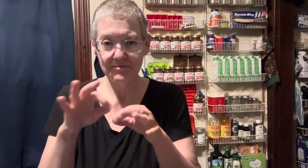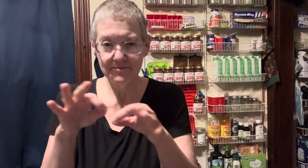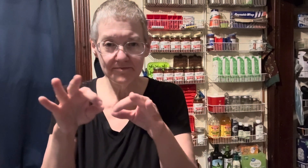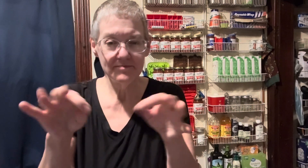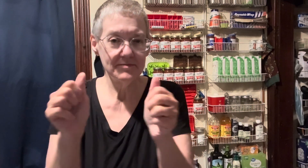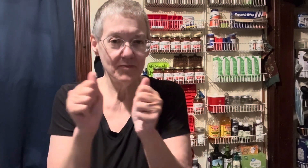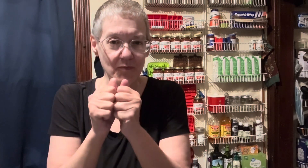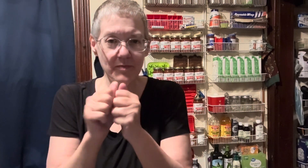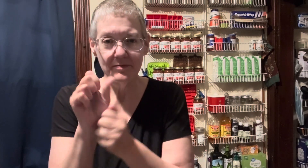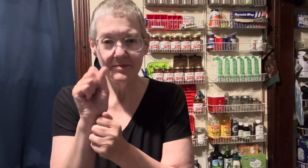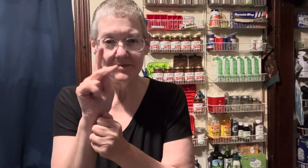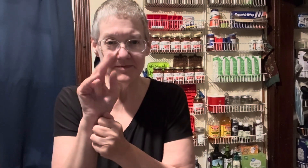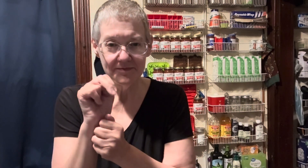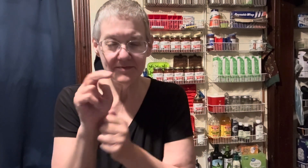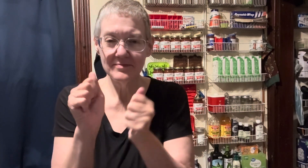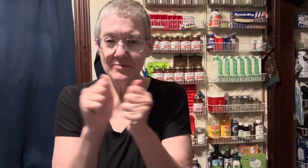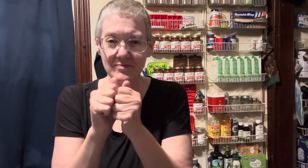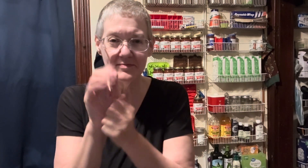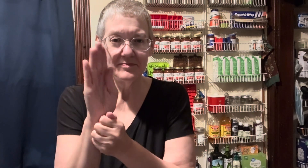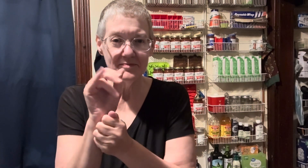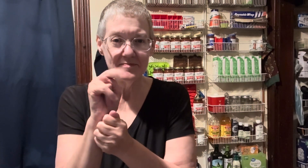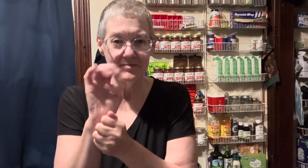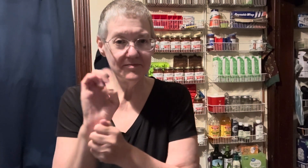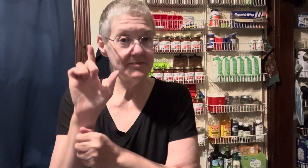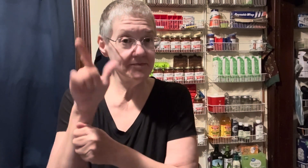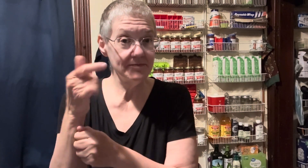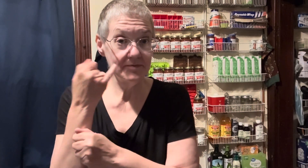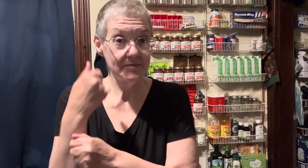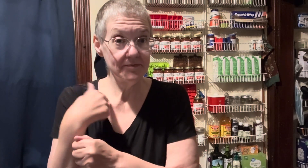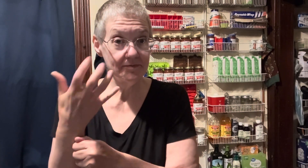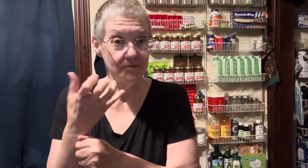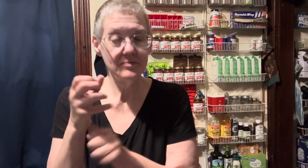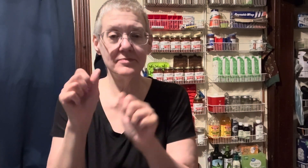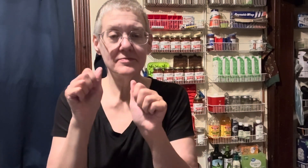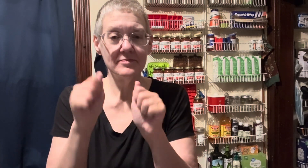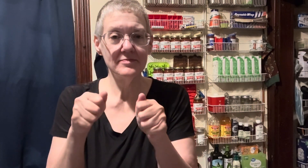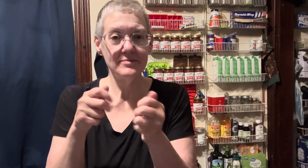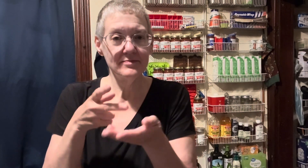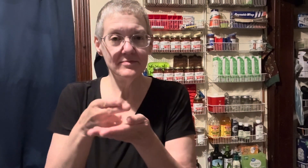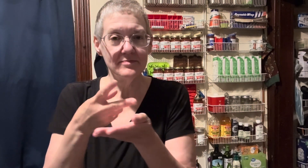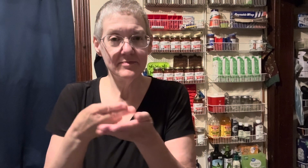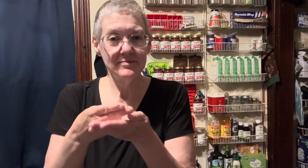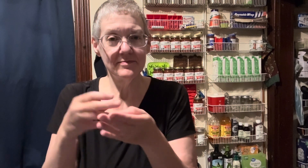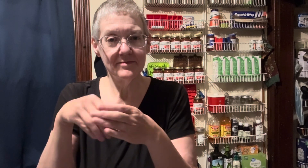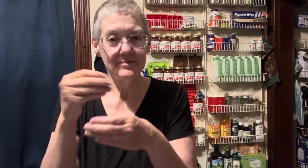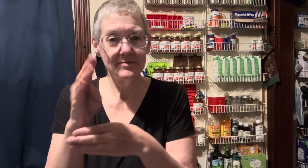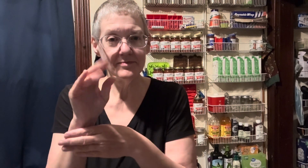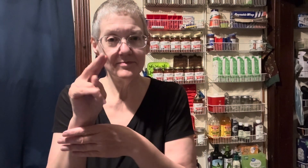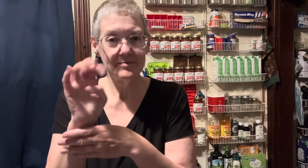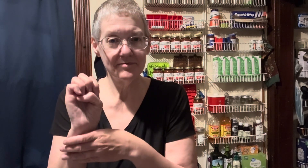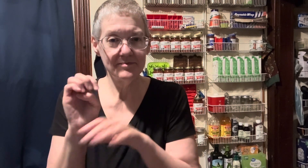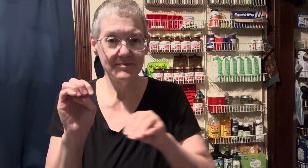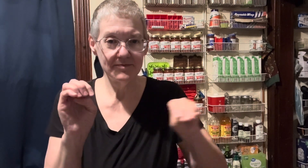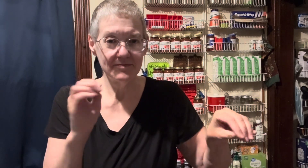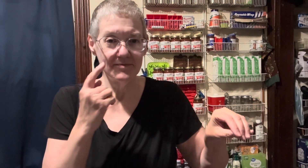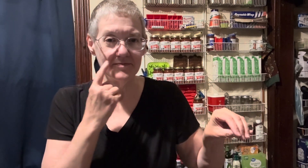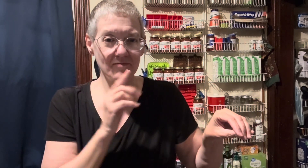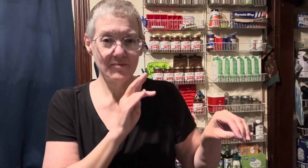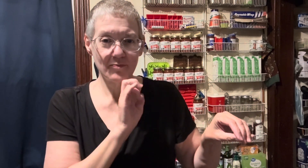I'm going to go ahead and package them with the skin and bone, and later if I want boneless, I'll just cut out the bone and set it aside to make broth